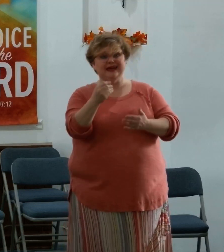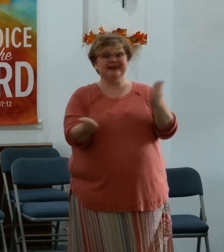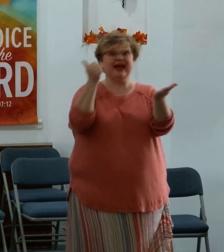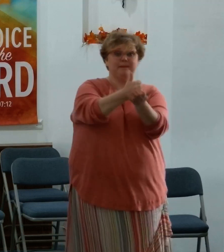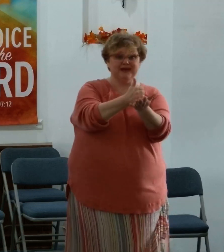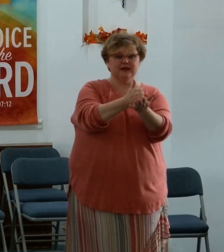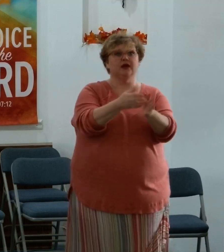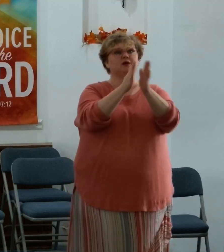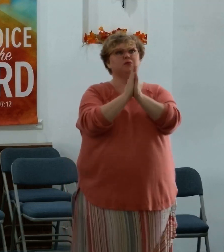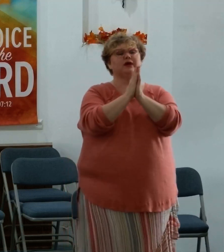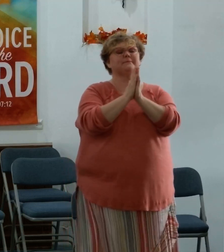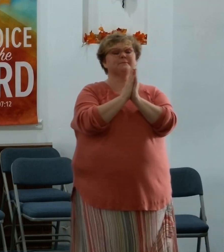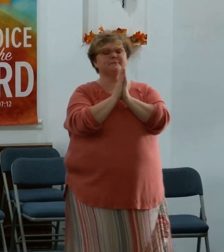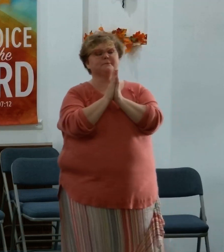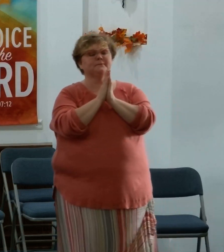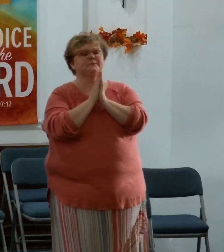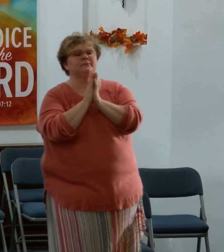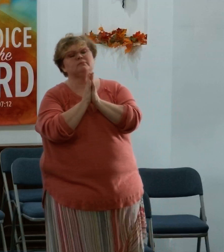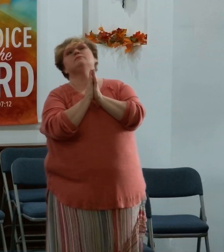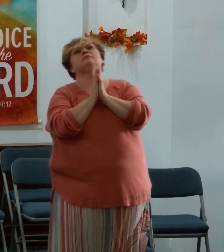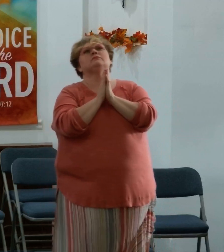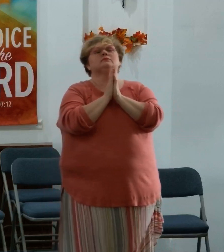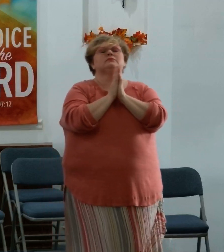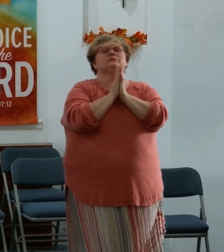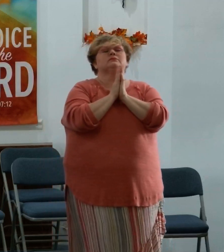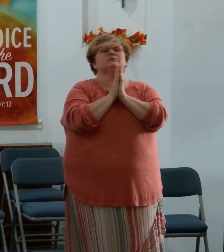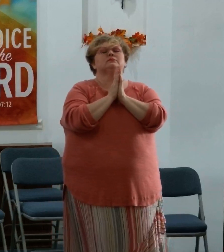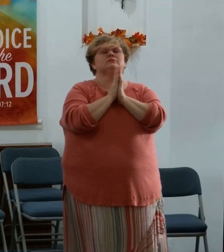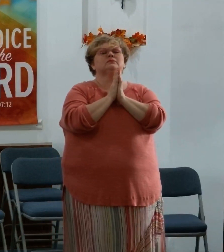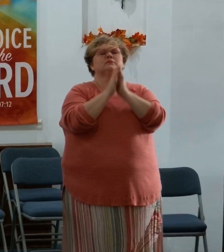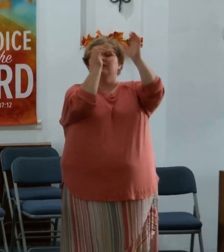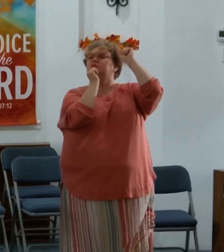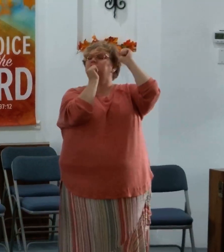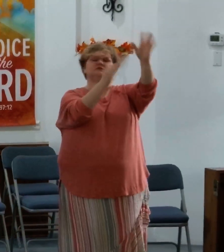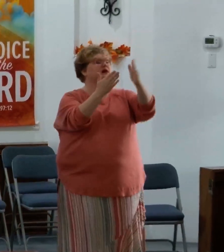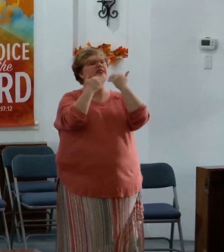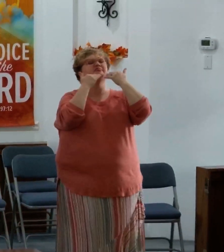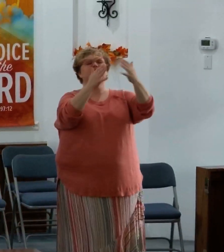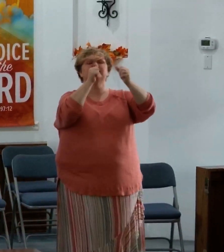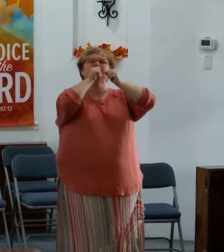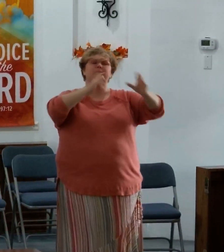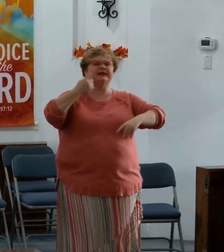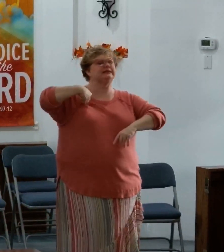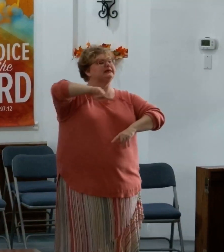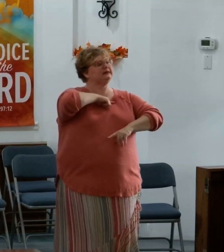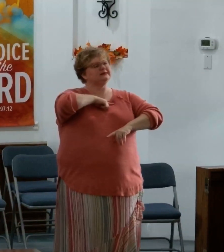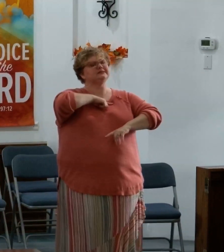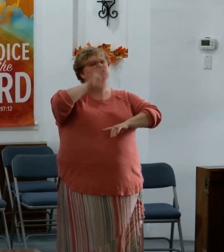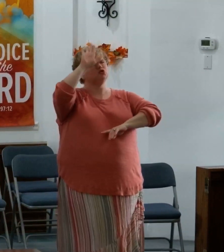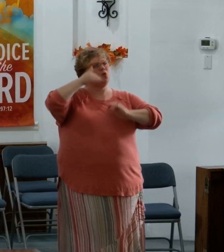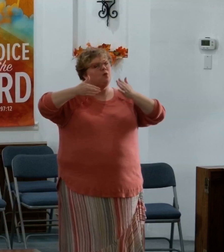that's right. Pray with me, please. Father, thank you for blessing us the way you've blessed us.